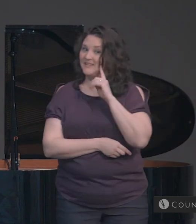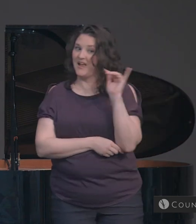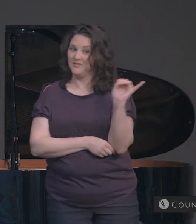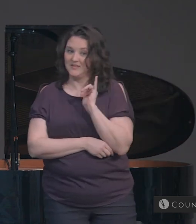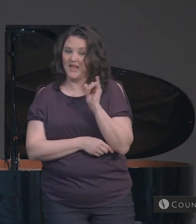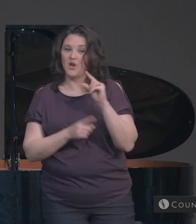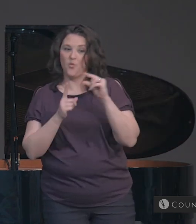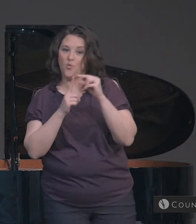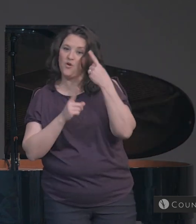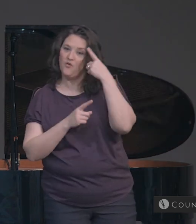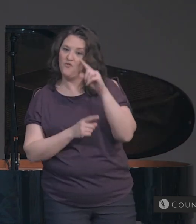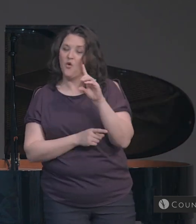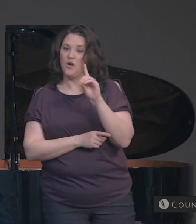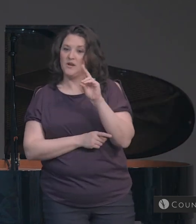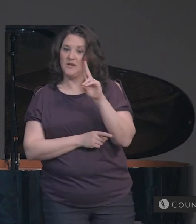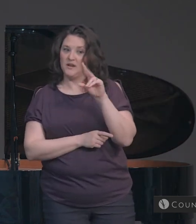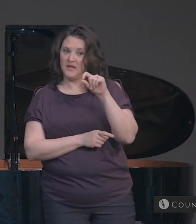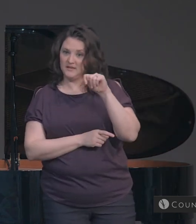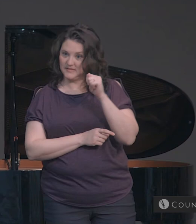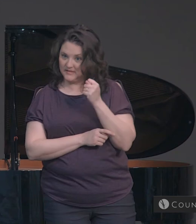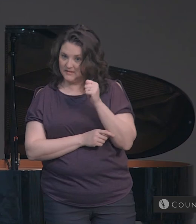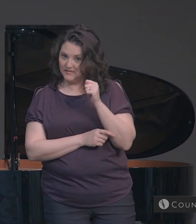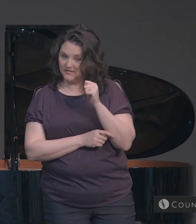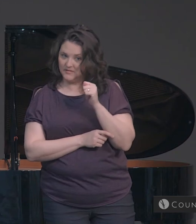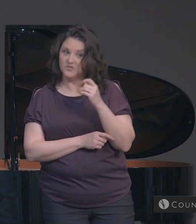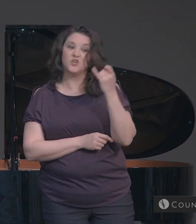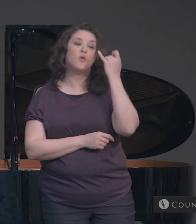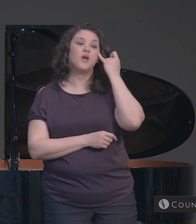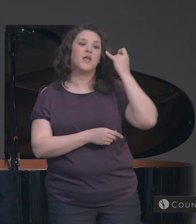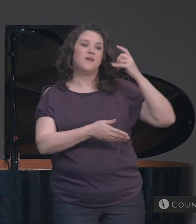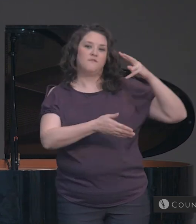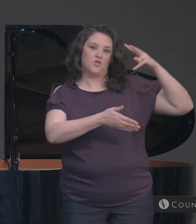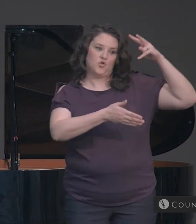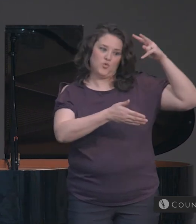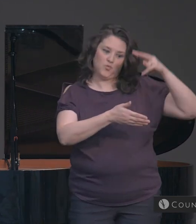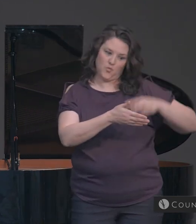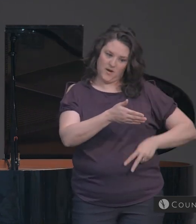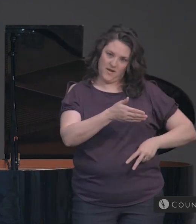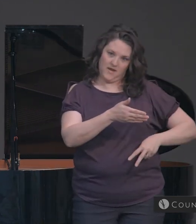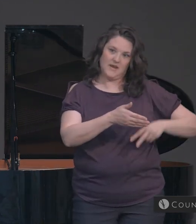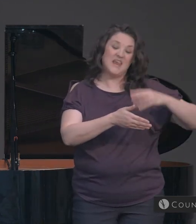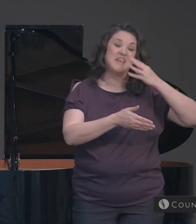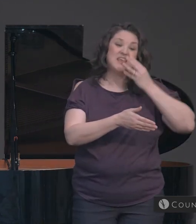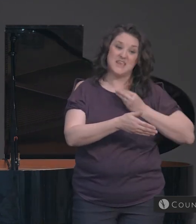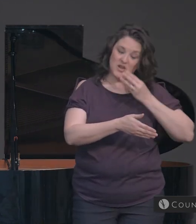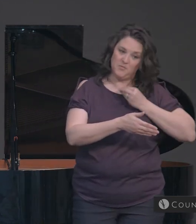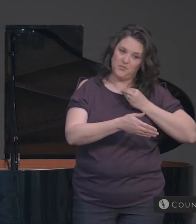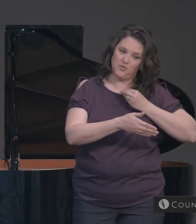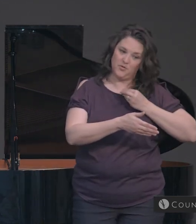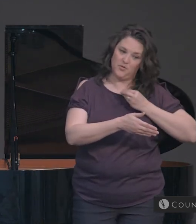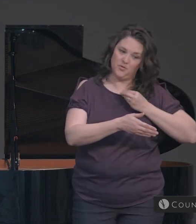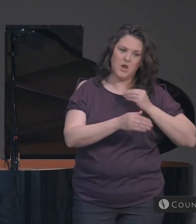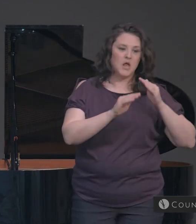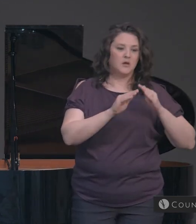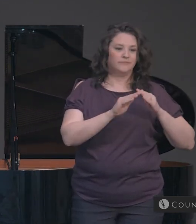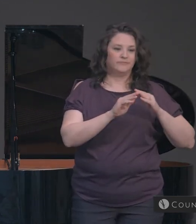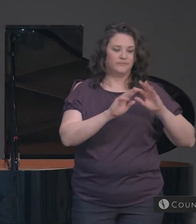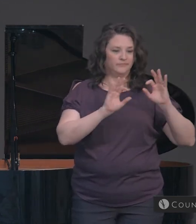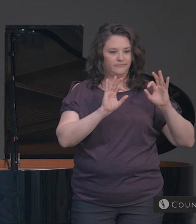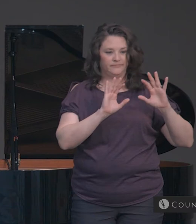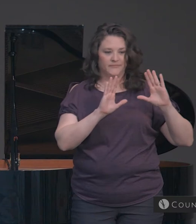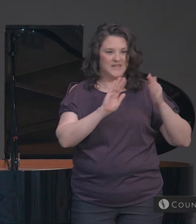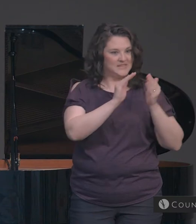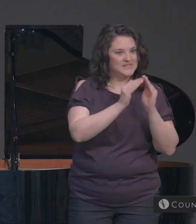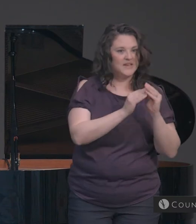dust. So here's how you could read it if you understood what the Hebrew is. House of dust, roll yourself